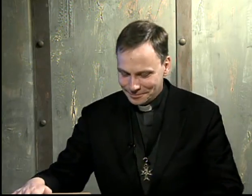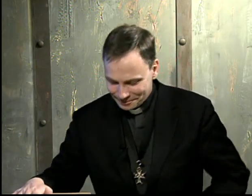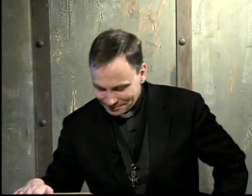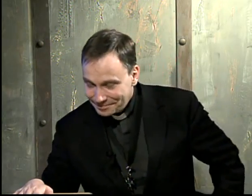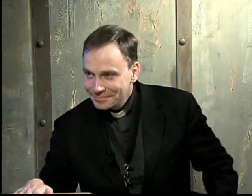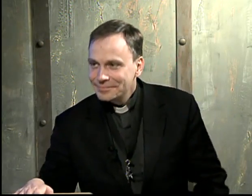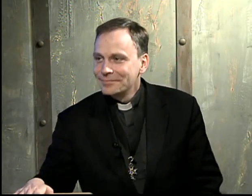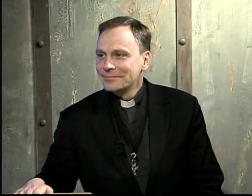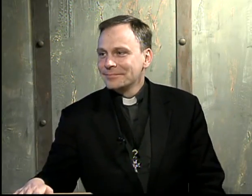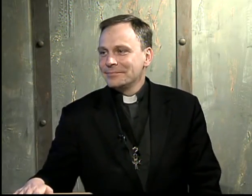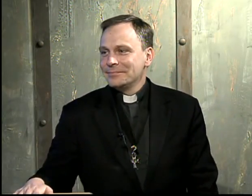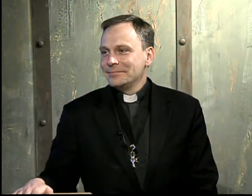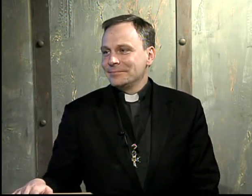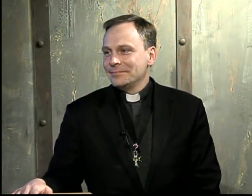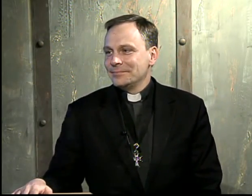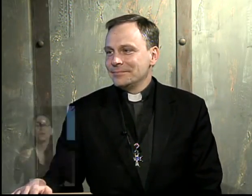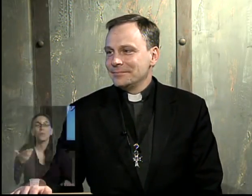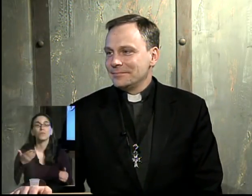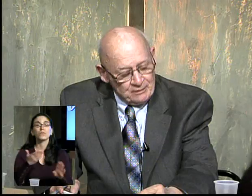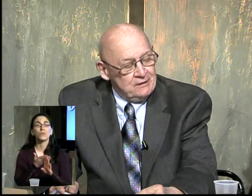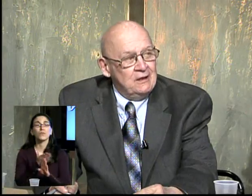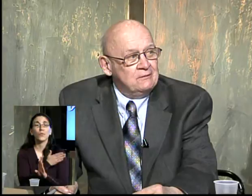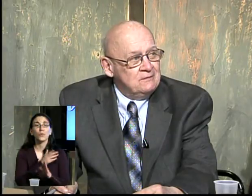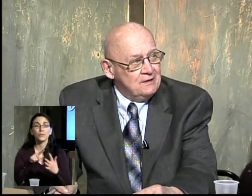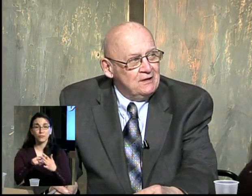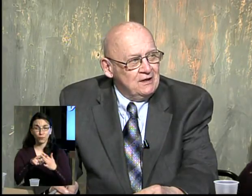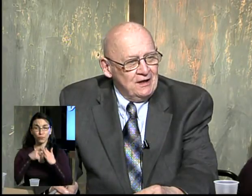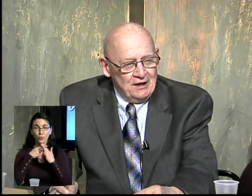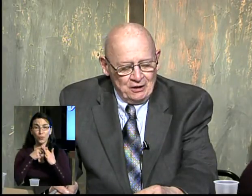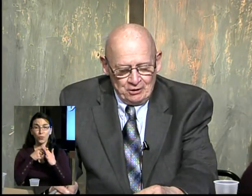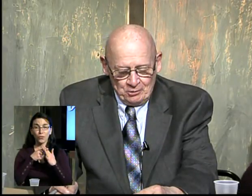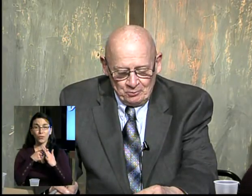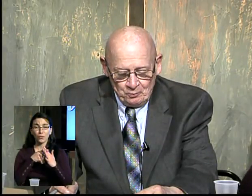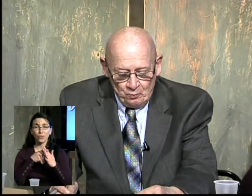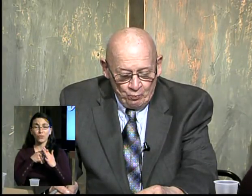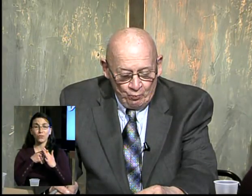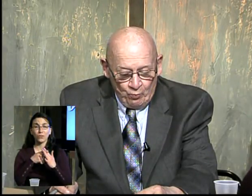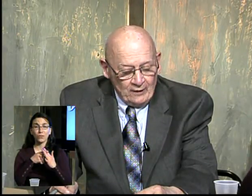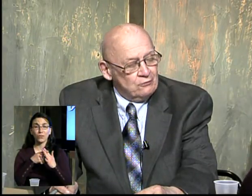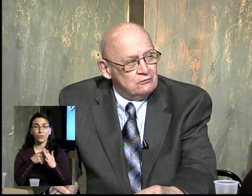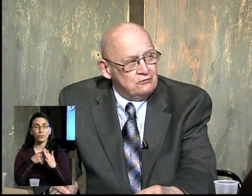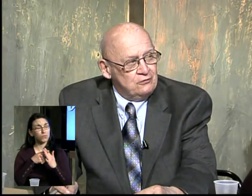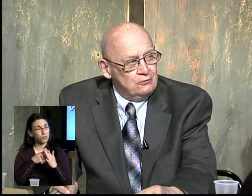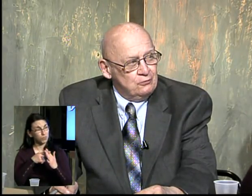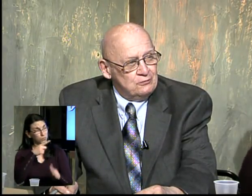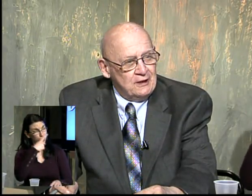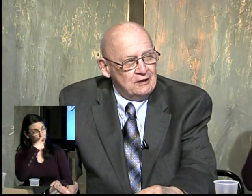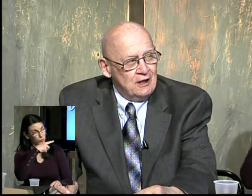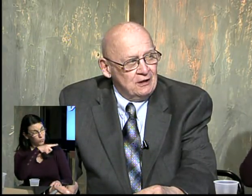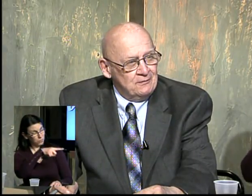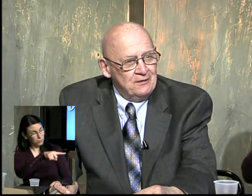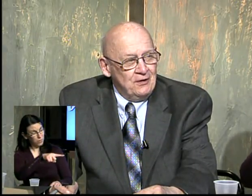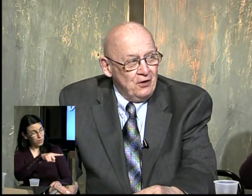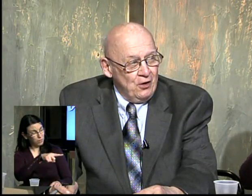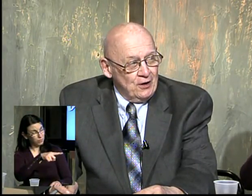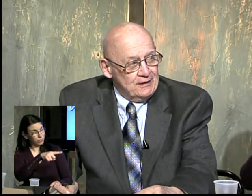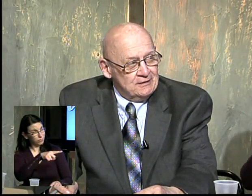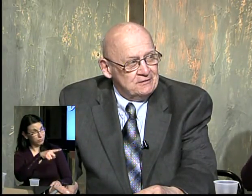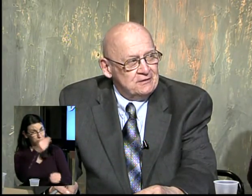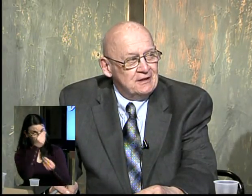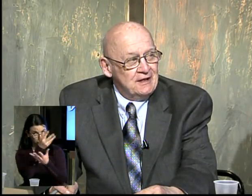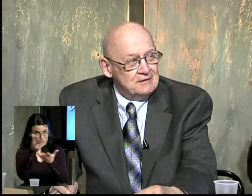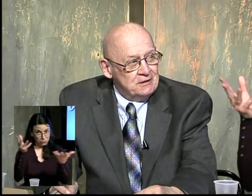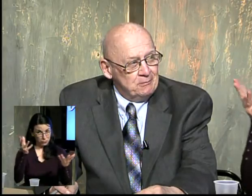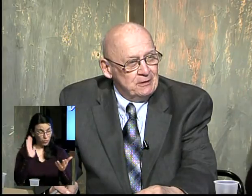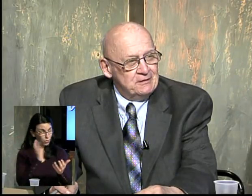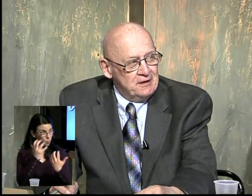Thank you. Before we begin, why don't you tell our